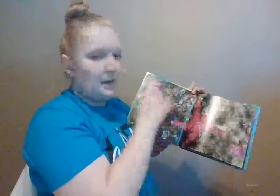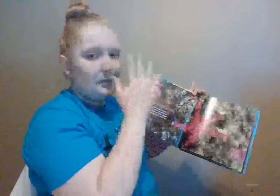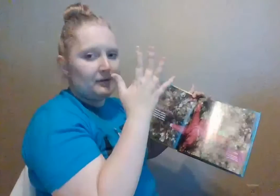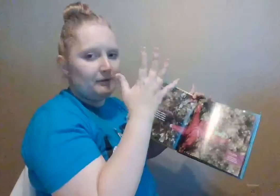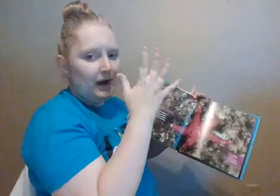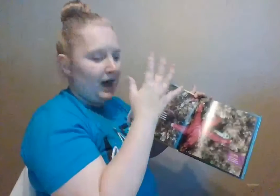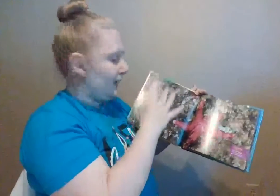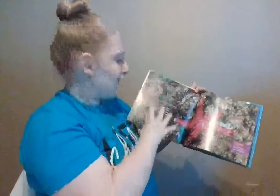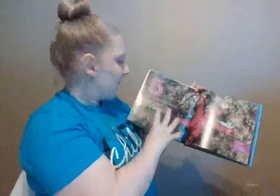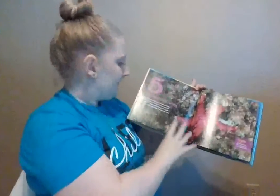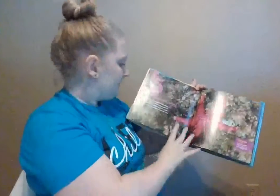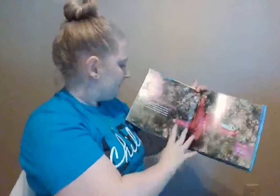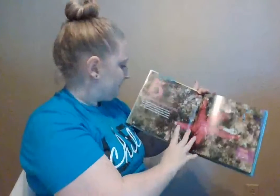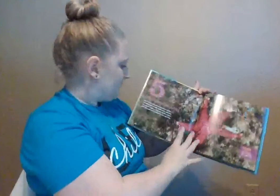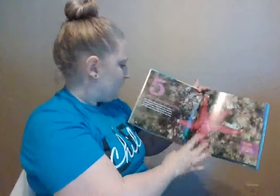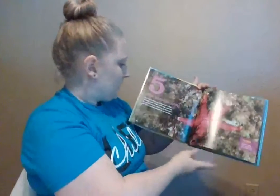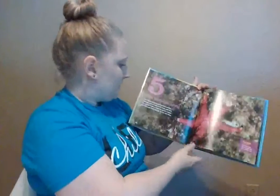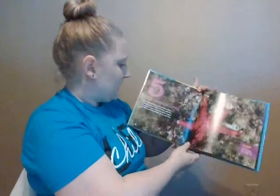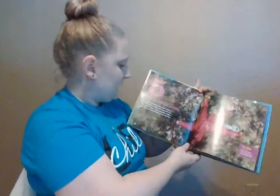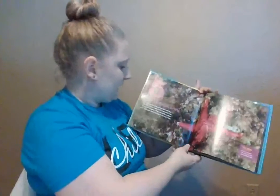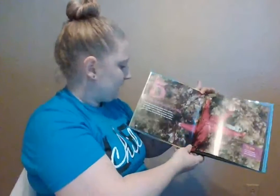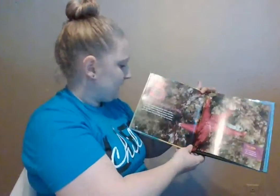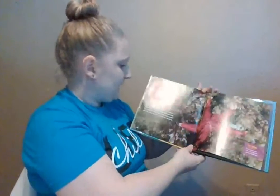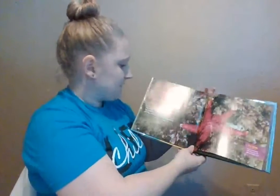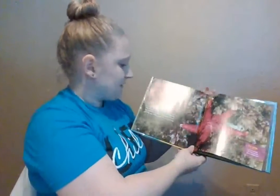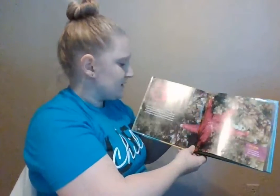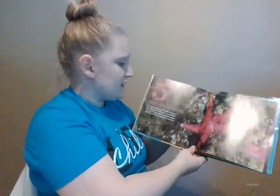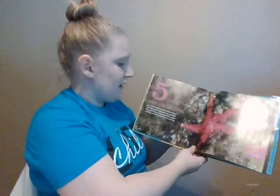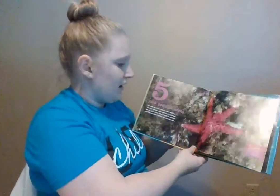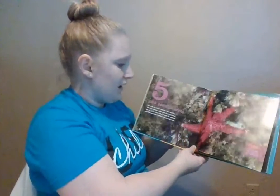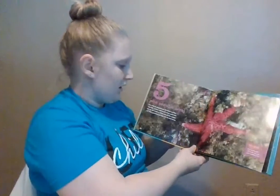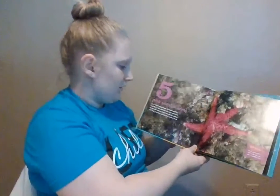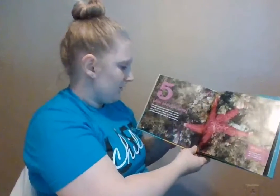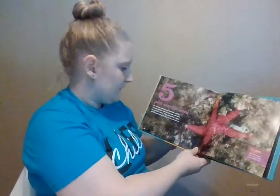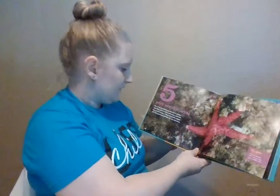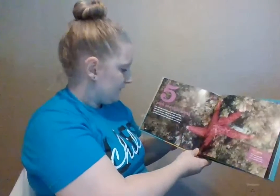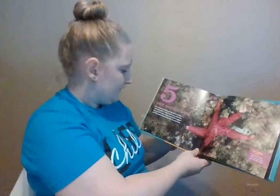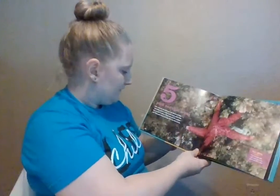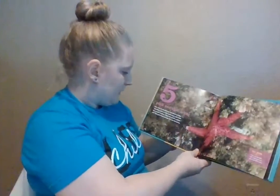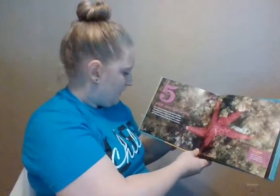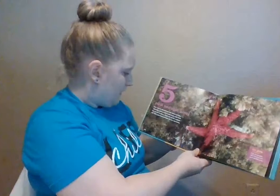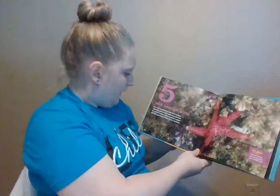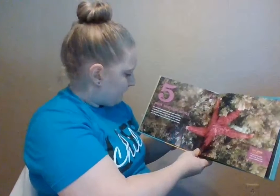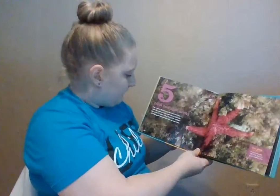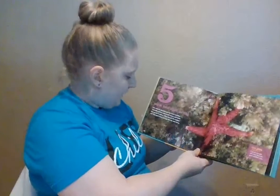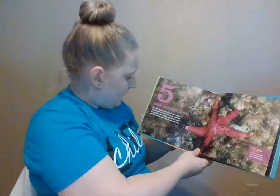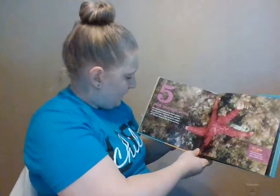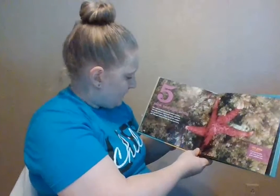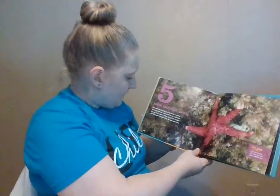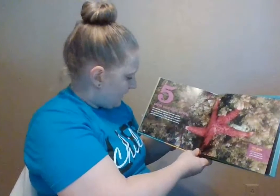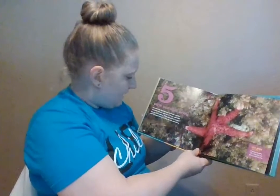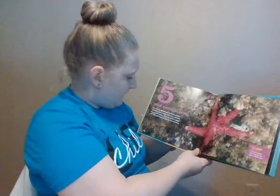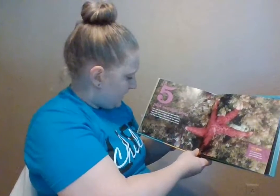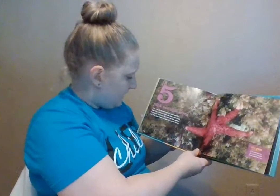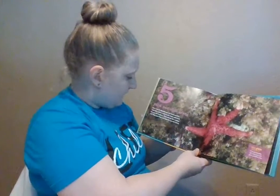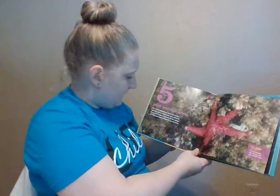Number 5. Pink sea star arms. 5 arms on this pink sea